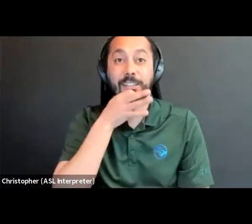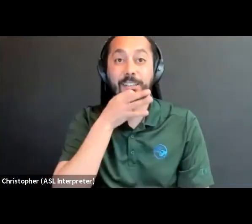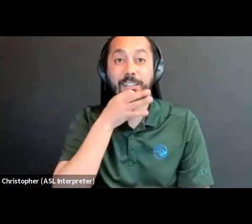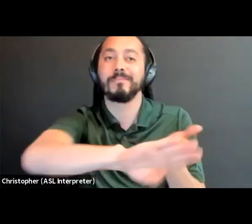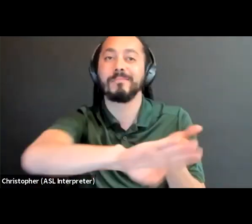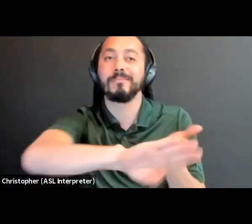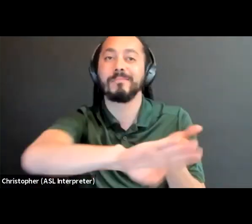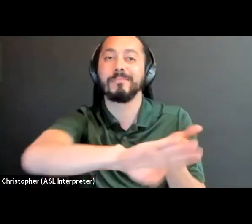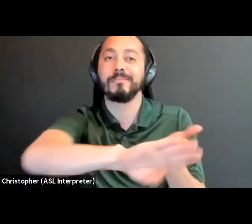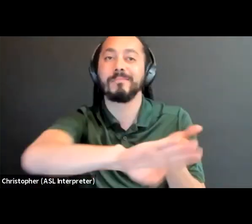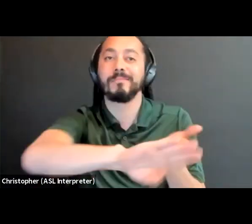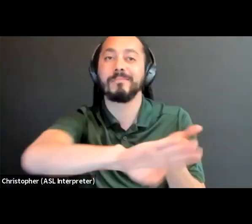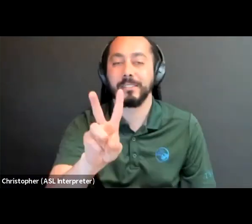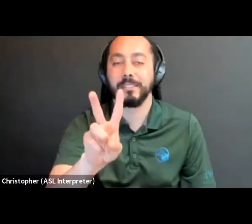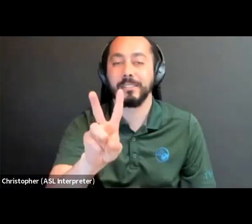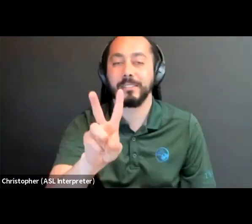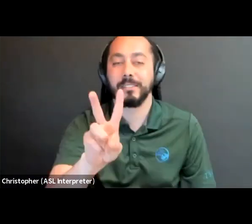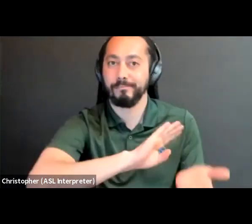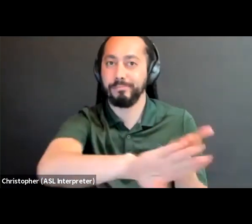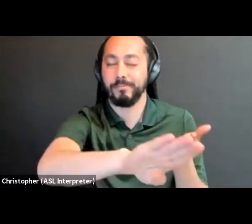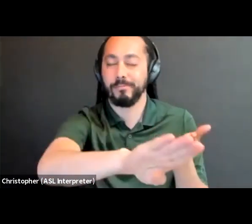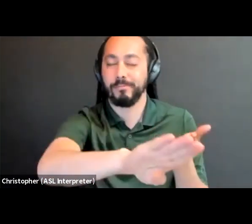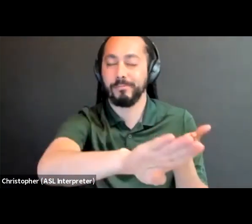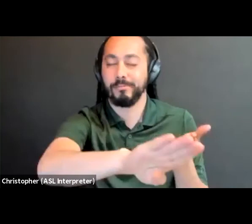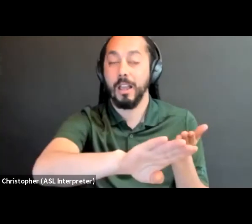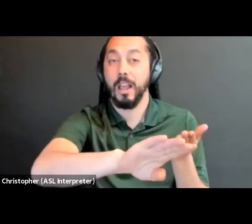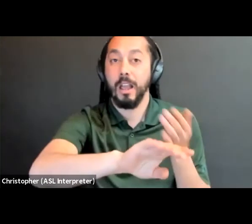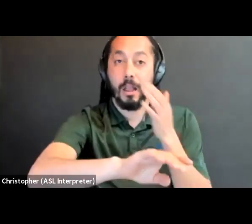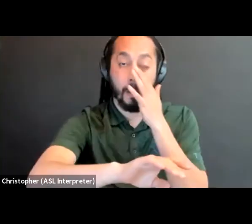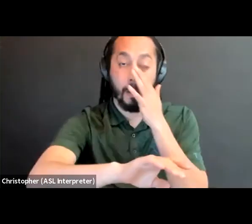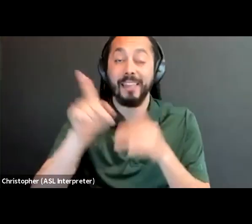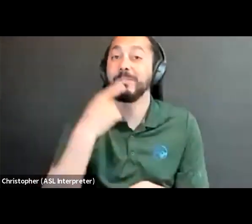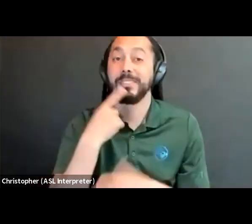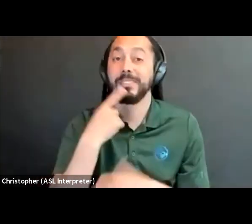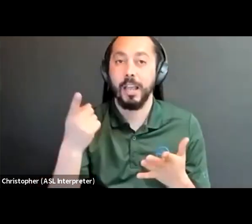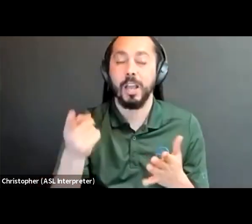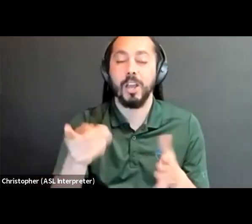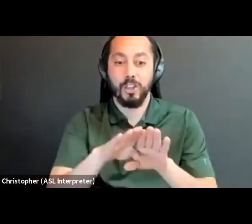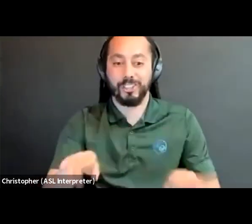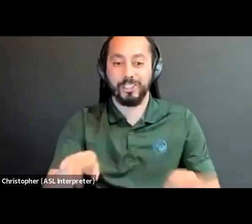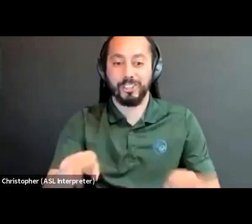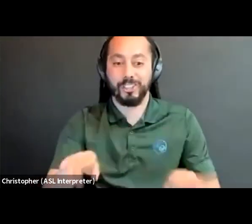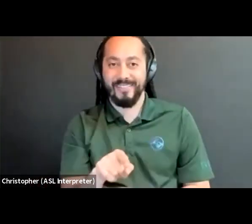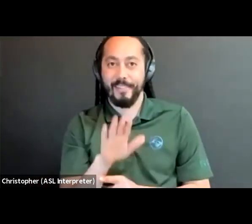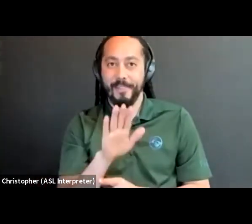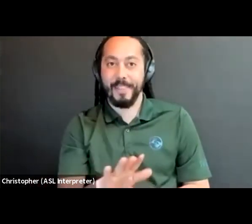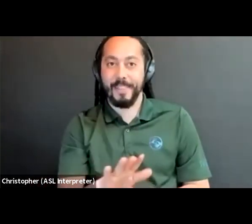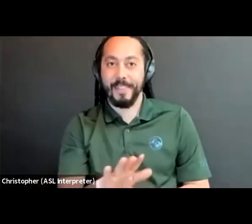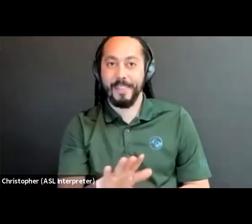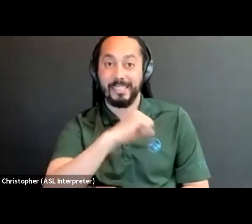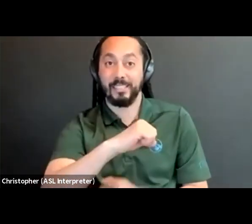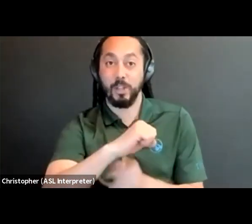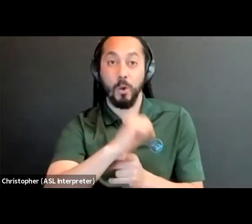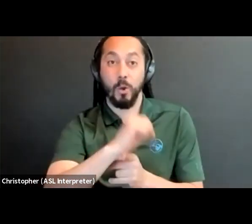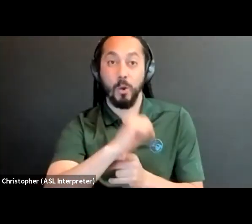concluded that the child resistance was in fact explained by the